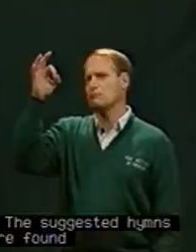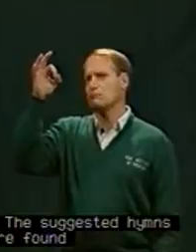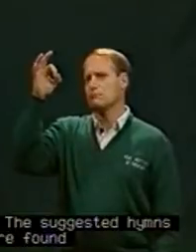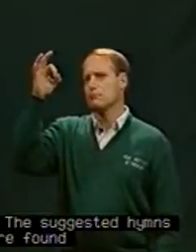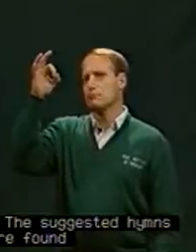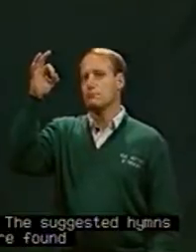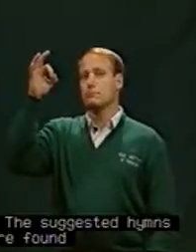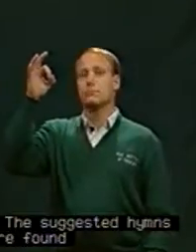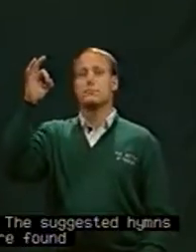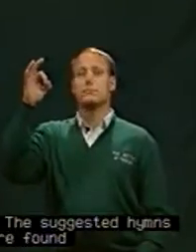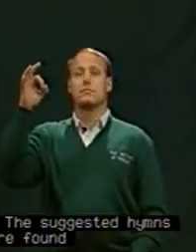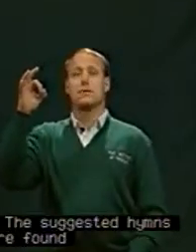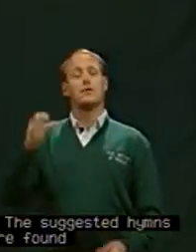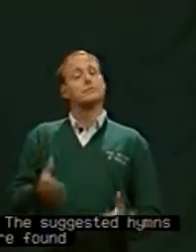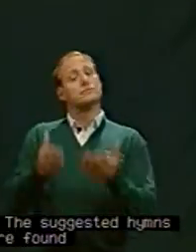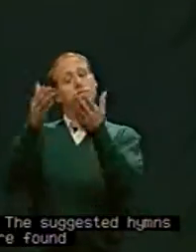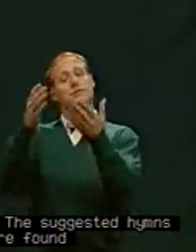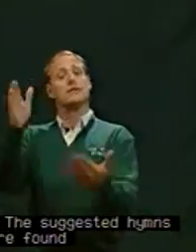The suggested hymns are found